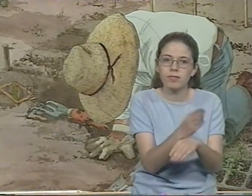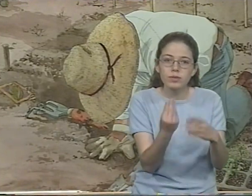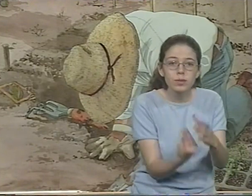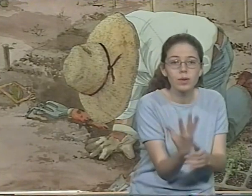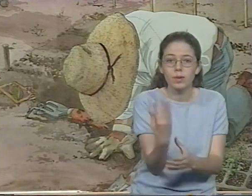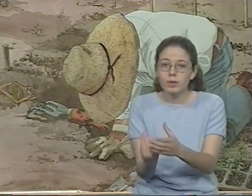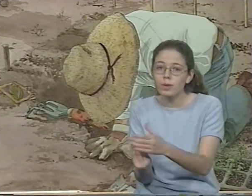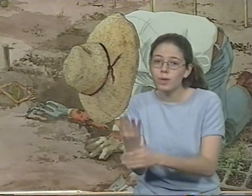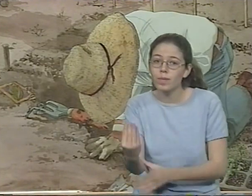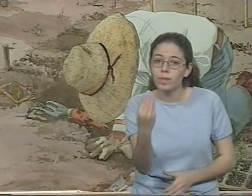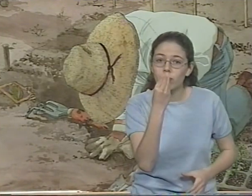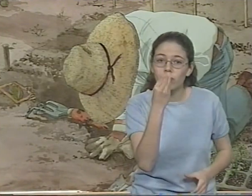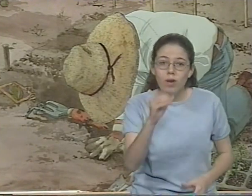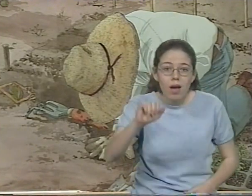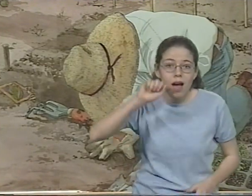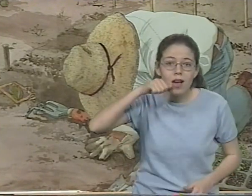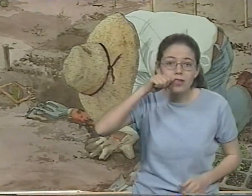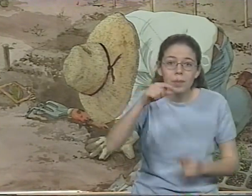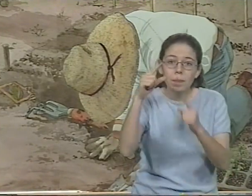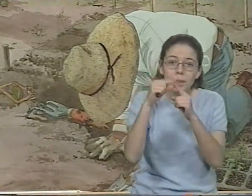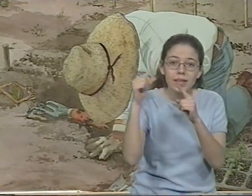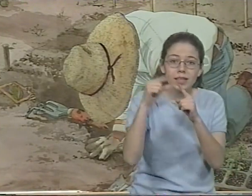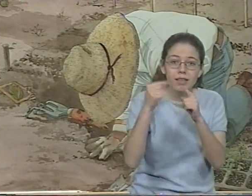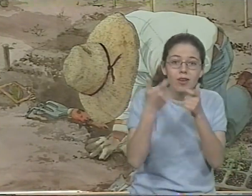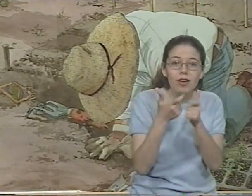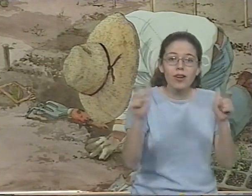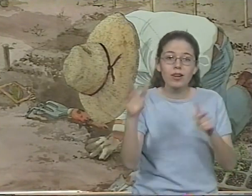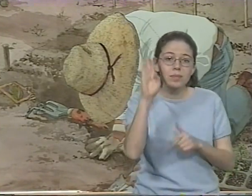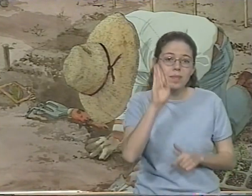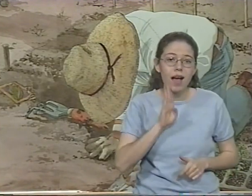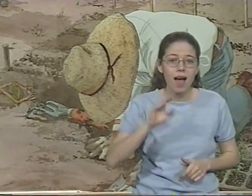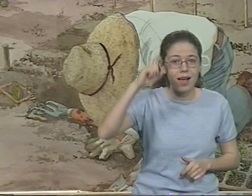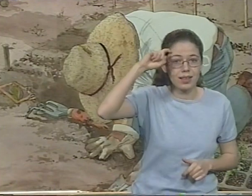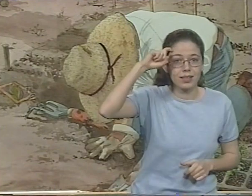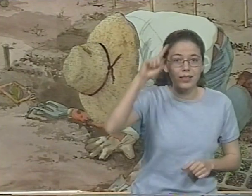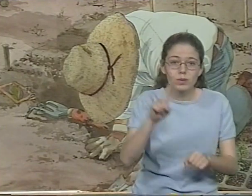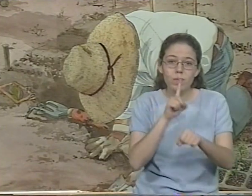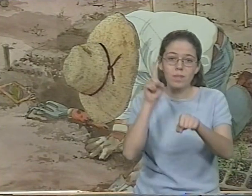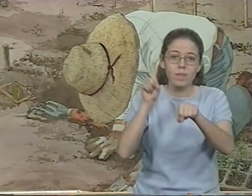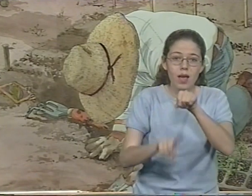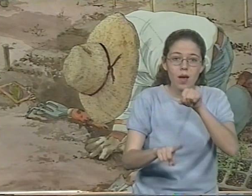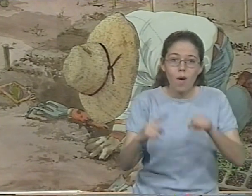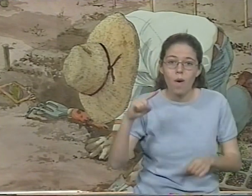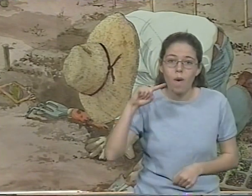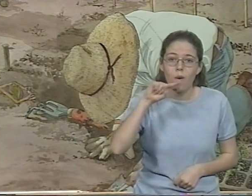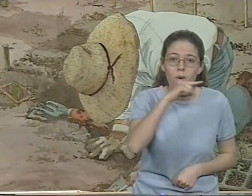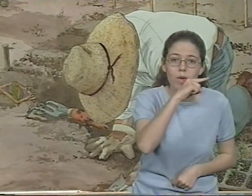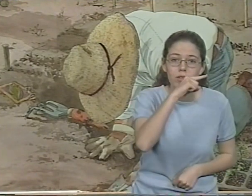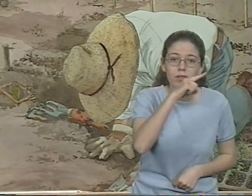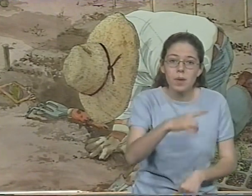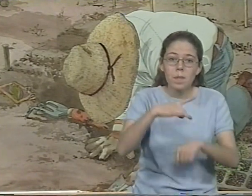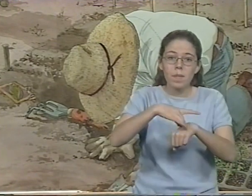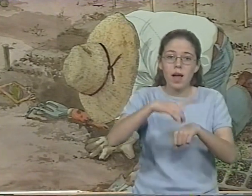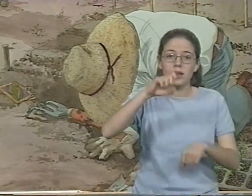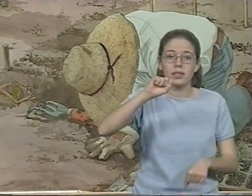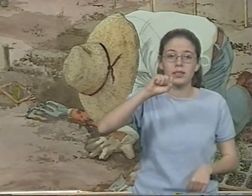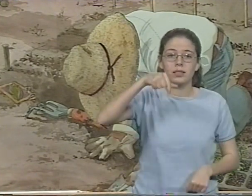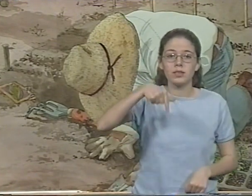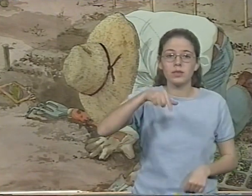To more easily endure the lonely hours, Alejandro planted a garden. A garden filled with carrots, beans, and